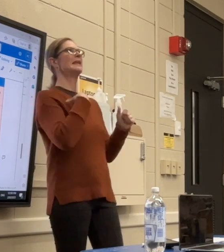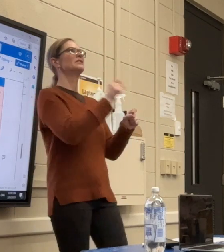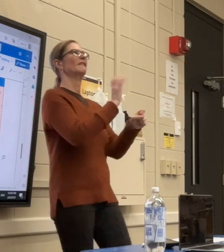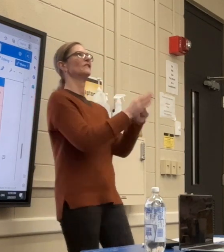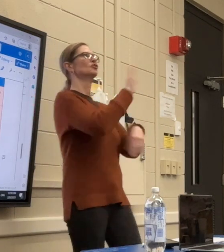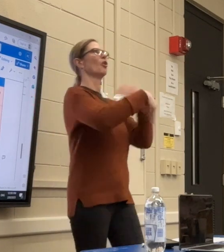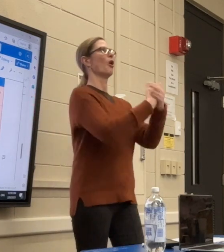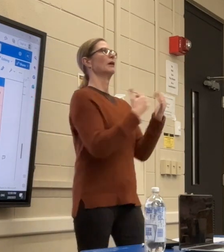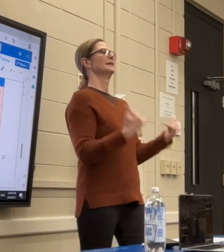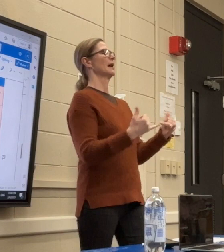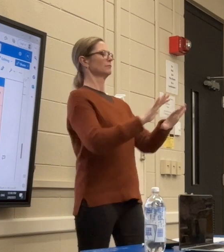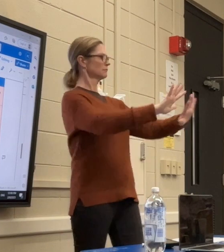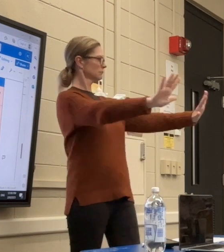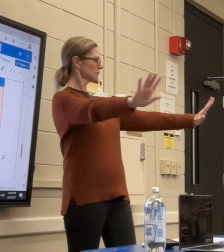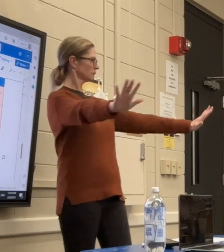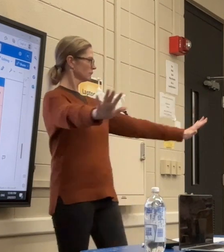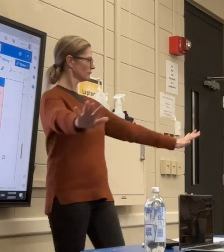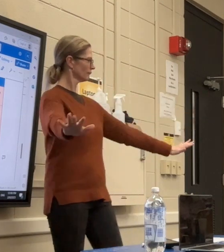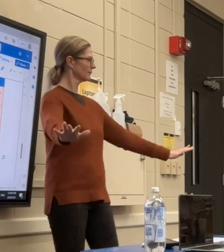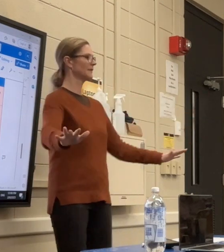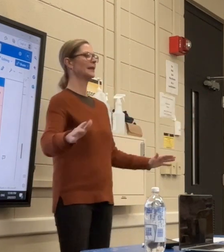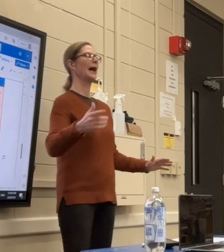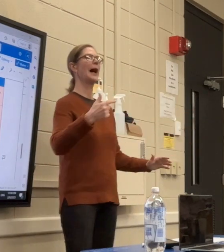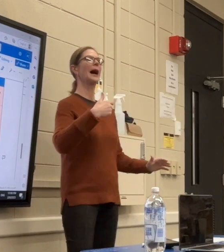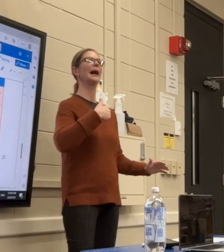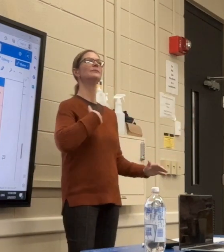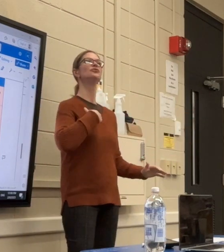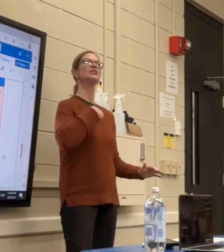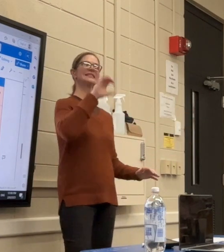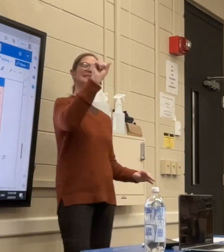and you might be overwhelmed, but it is okay, I understand.